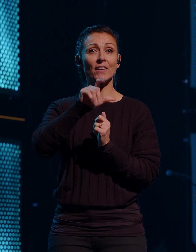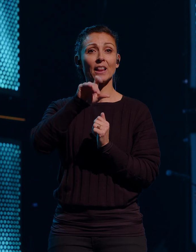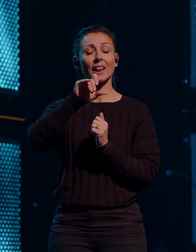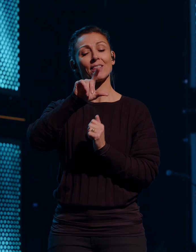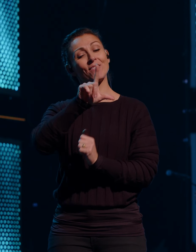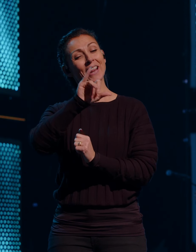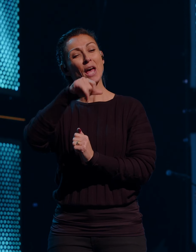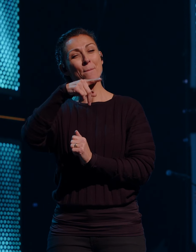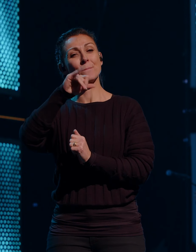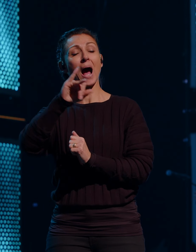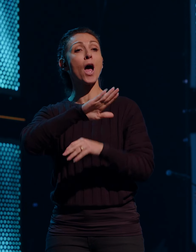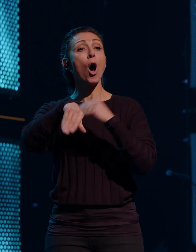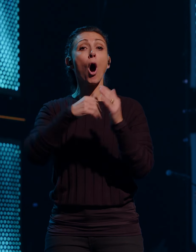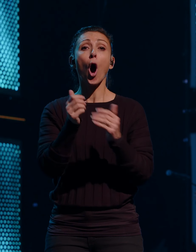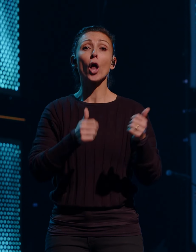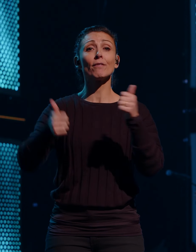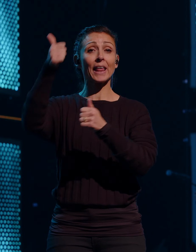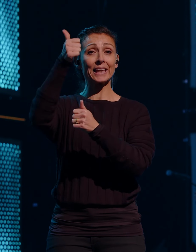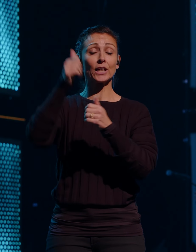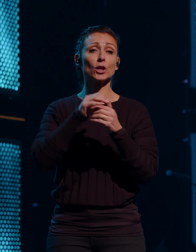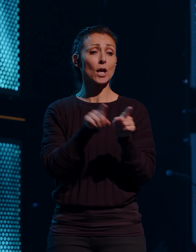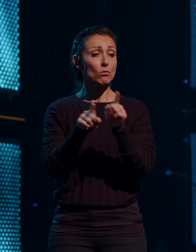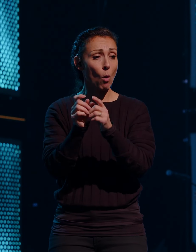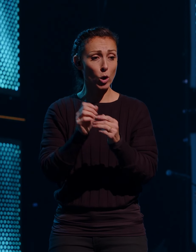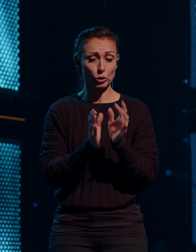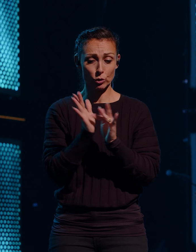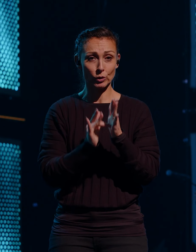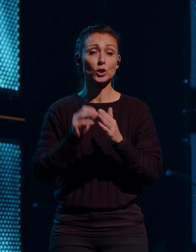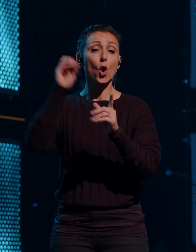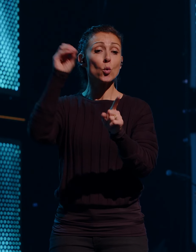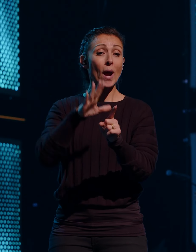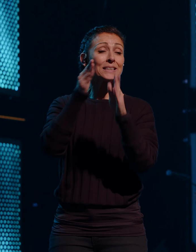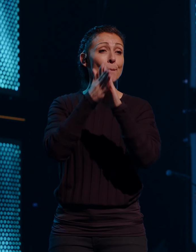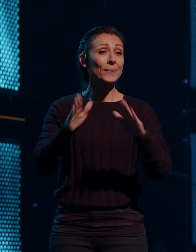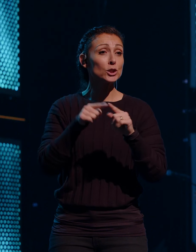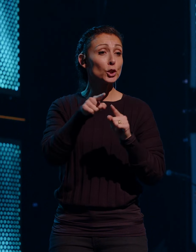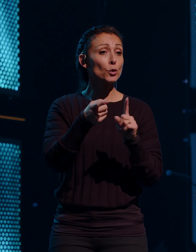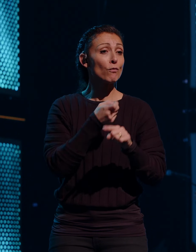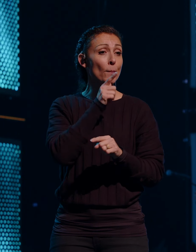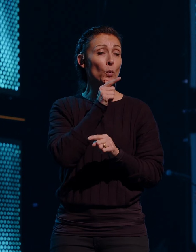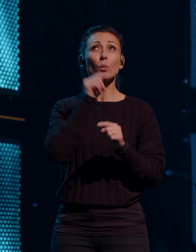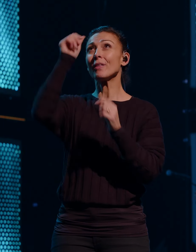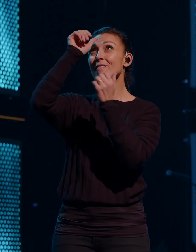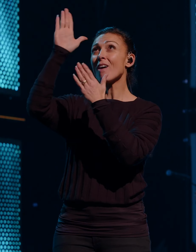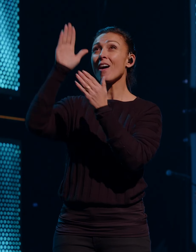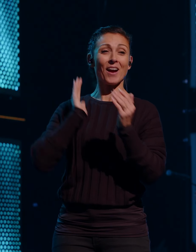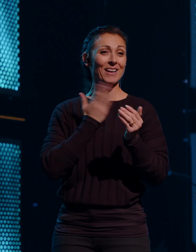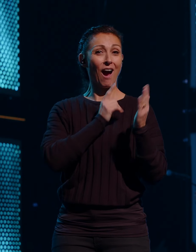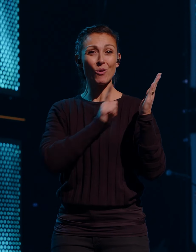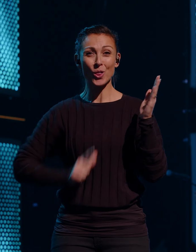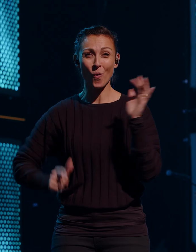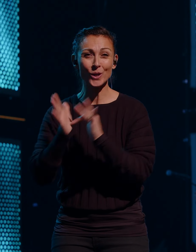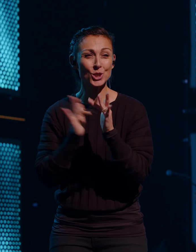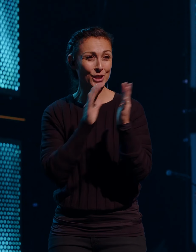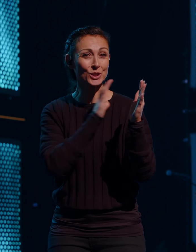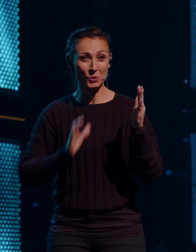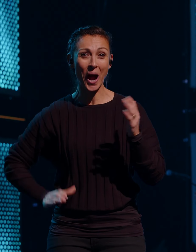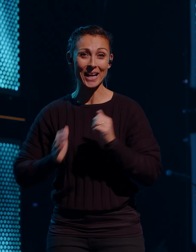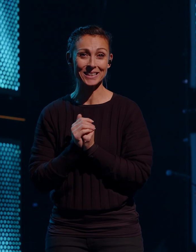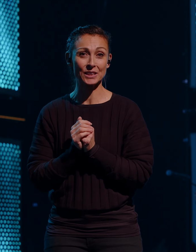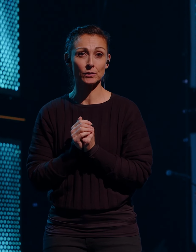you and peace from God our Father and the Lord Jesus Christ. So Paul and Timothy,